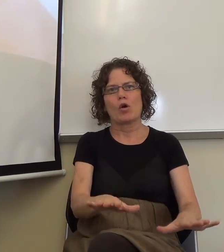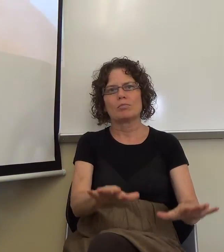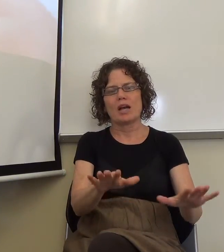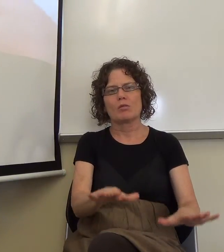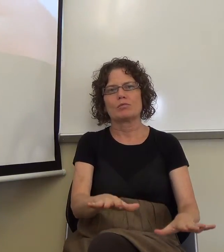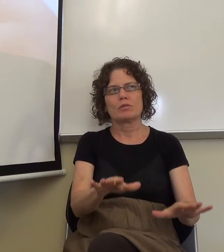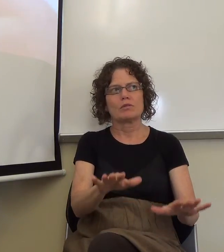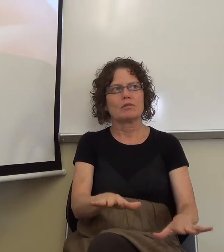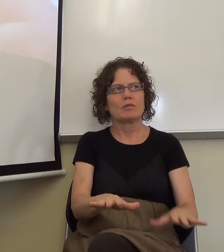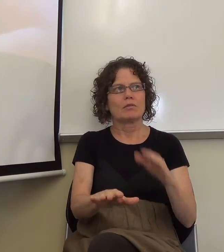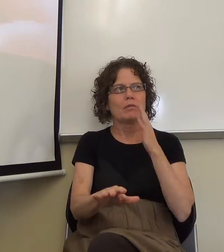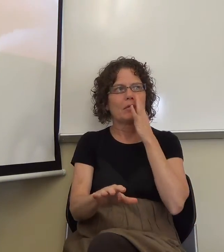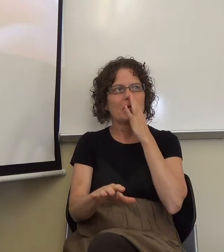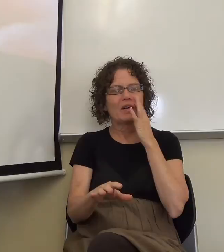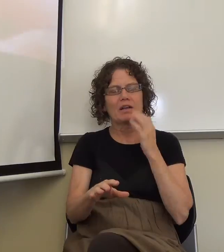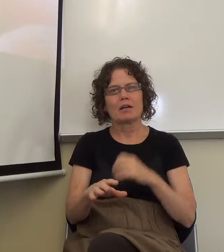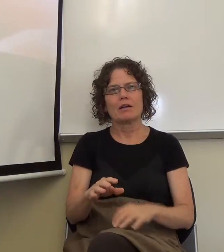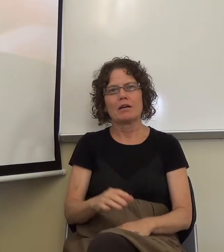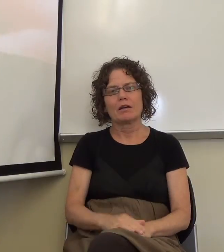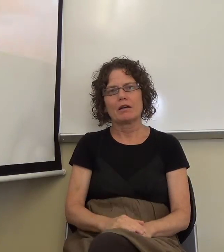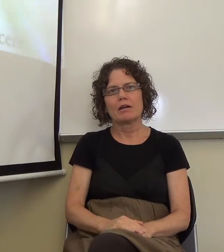What does, and this is from the Spanish,